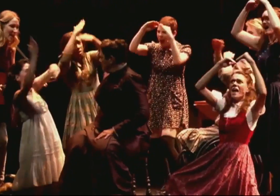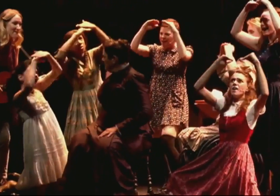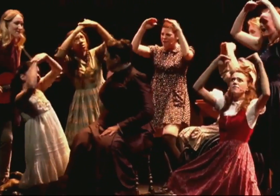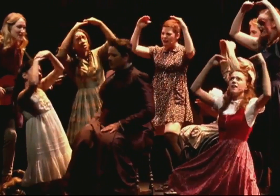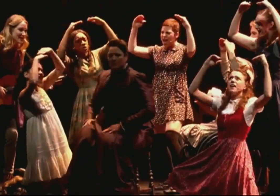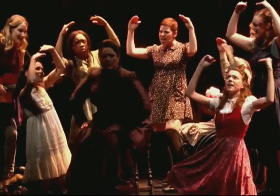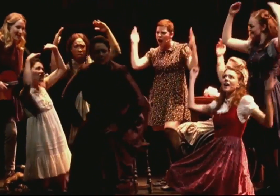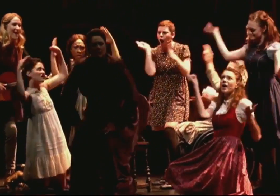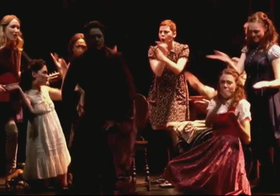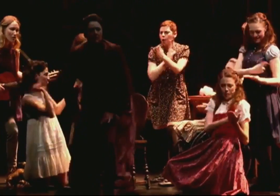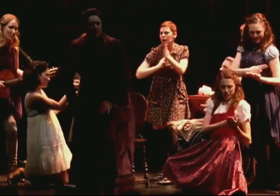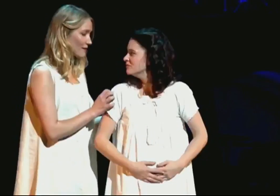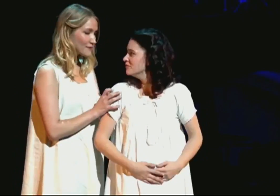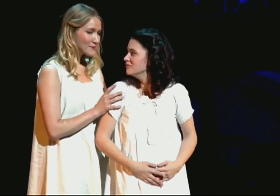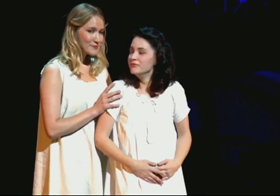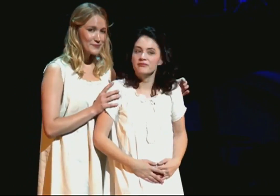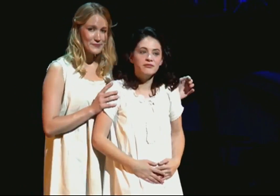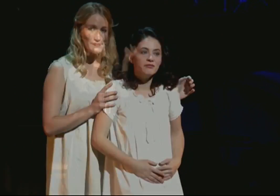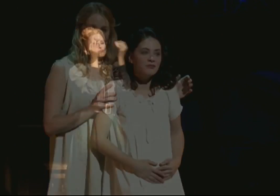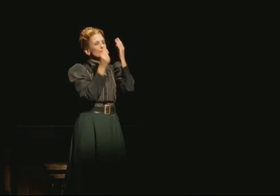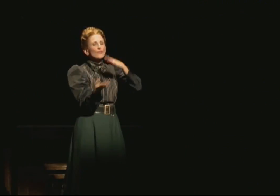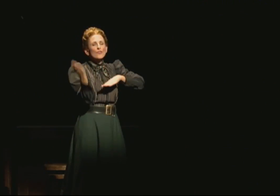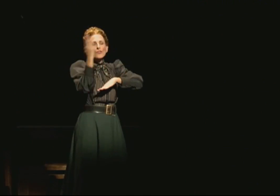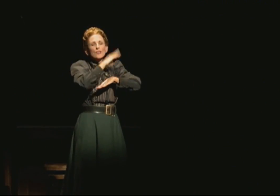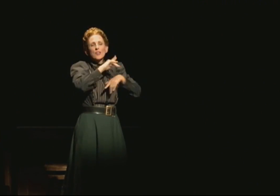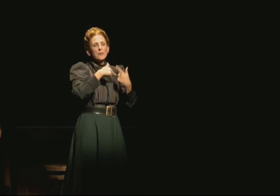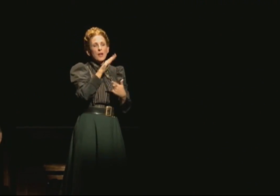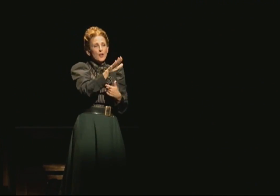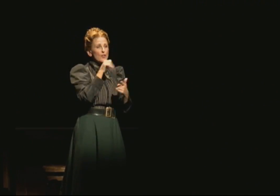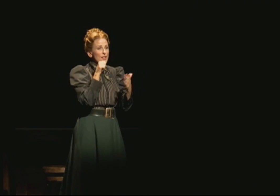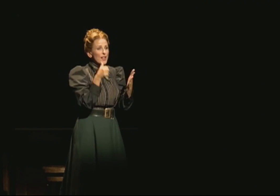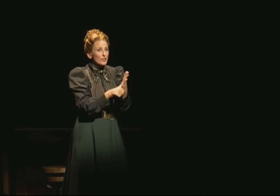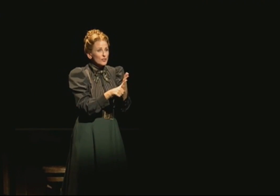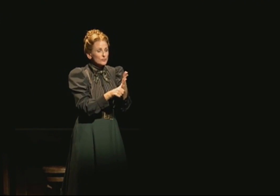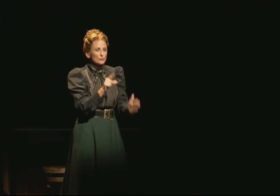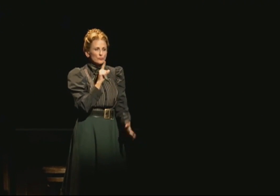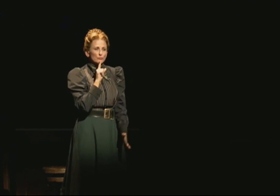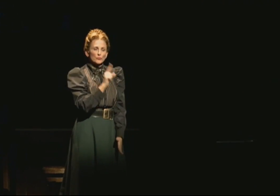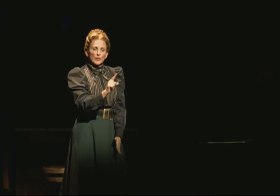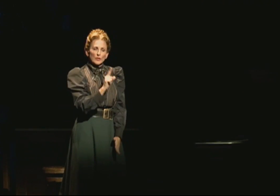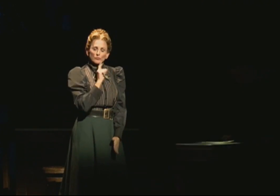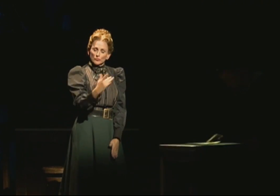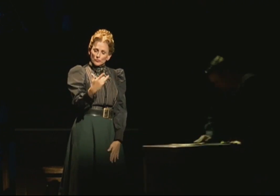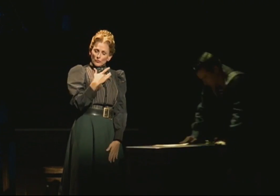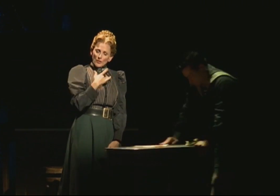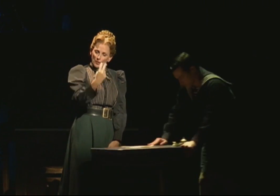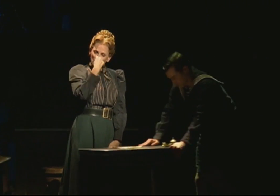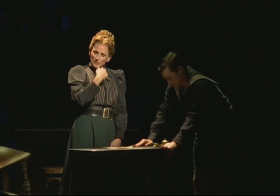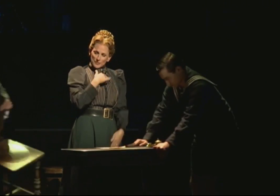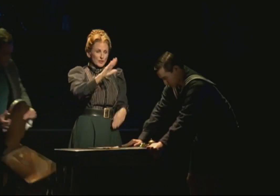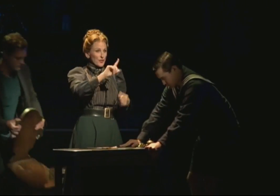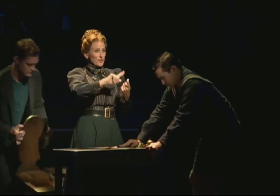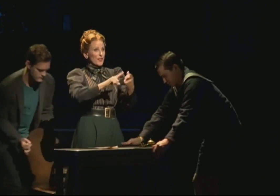I really missed them. And being away from home has been really tough for me. It's good that I have a great support system at